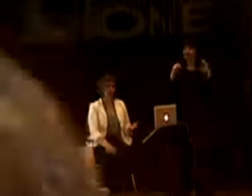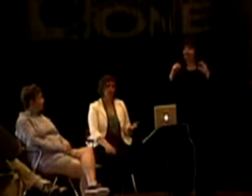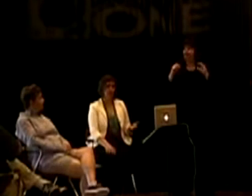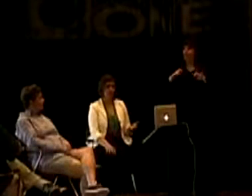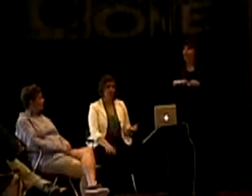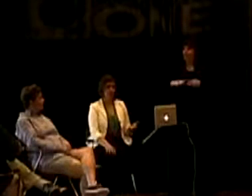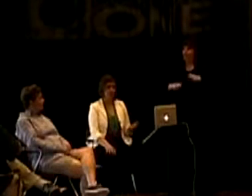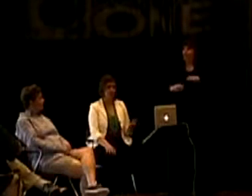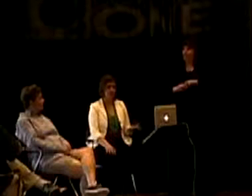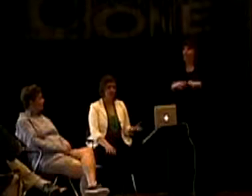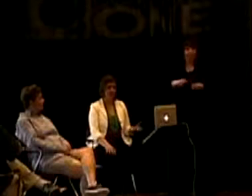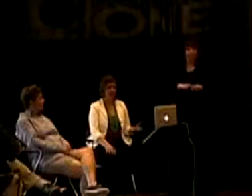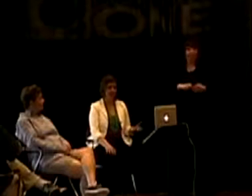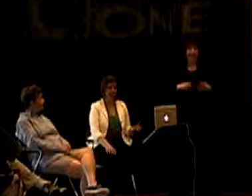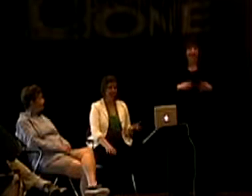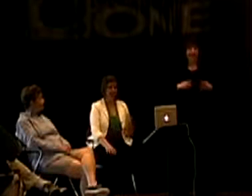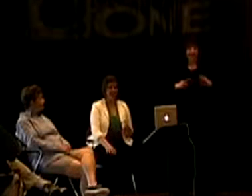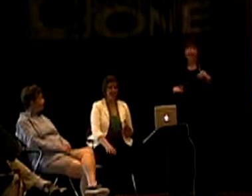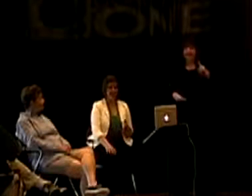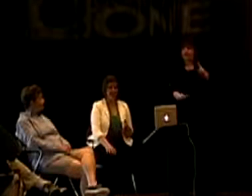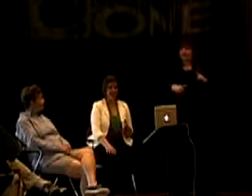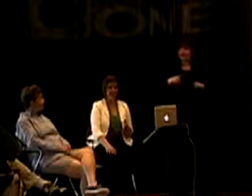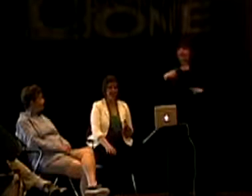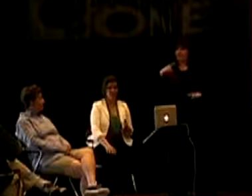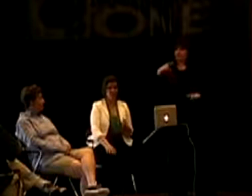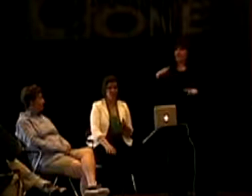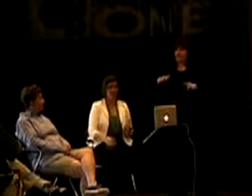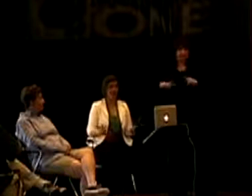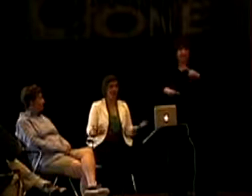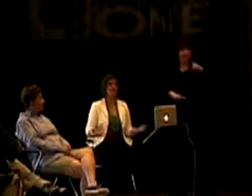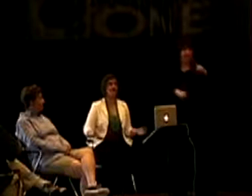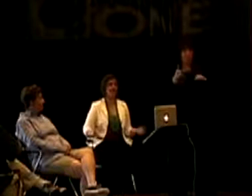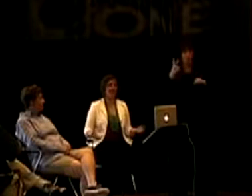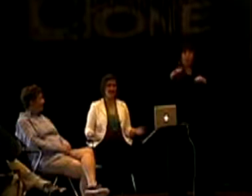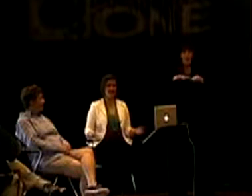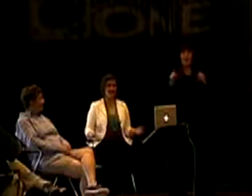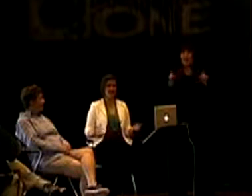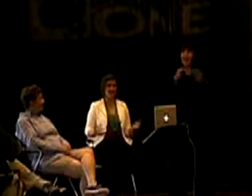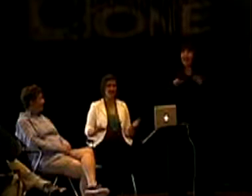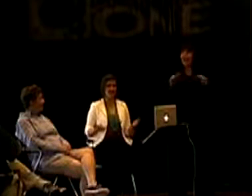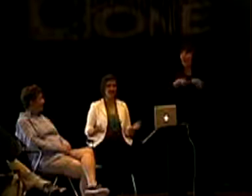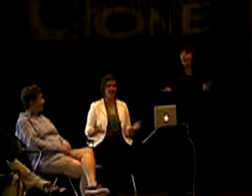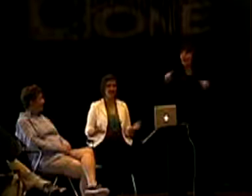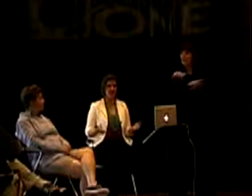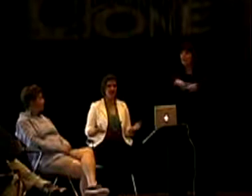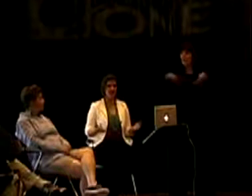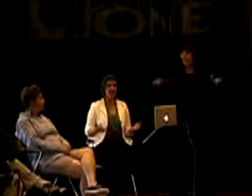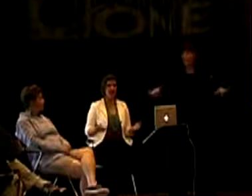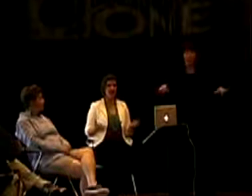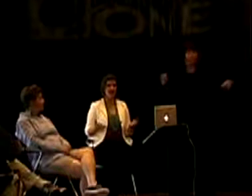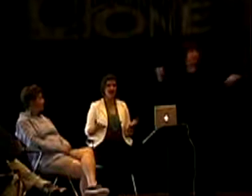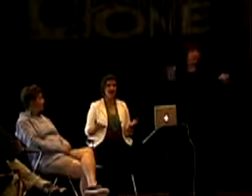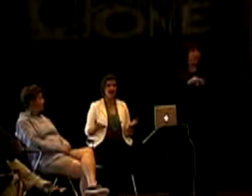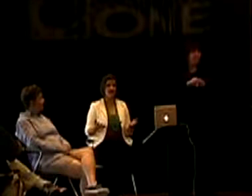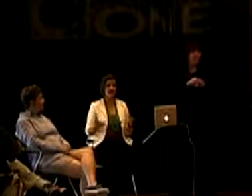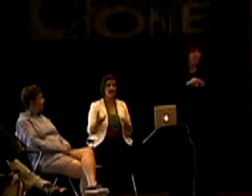communication, trying to speak and sign two different languages, essentially, at the same time.